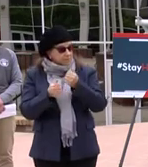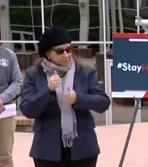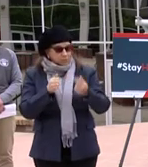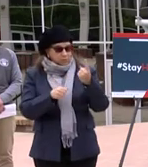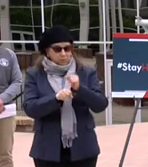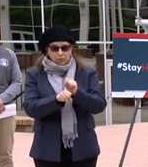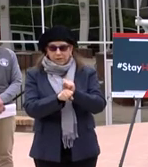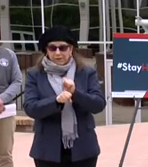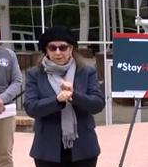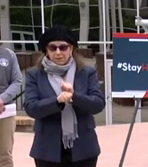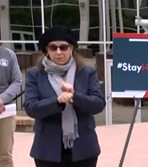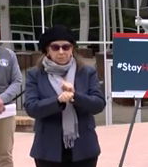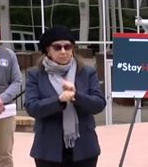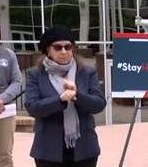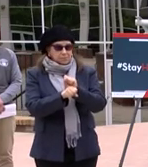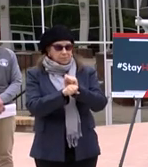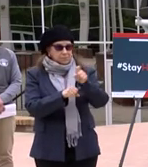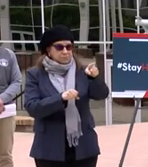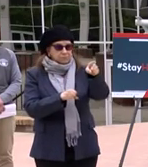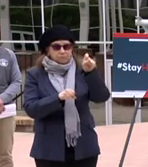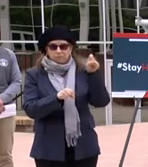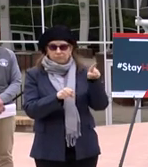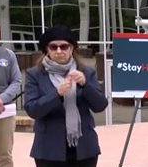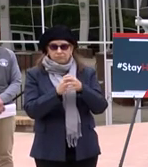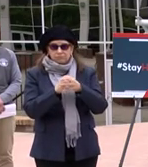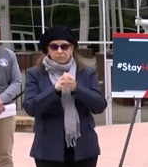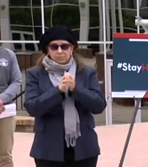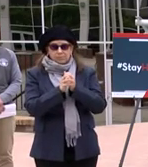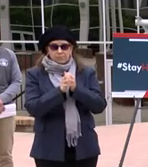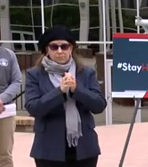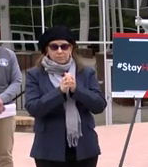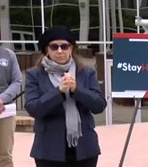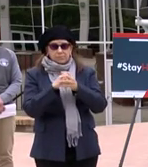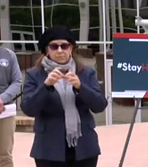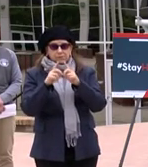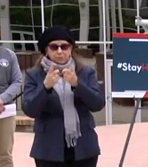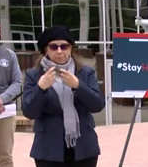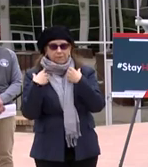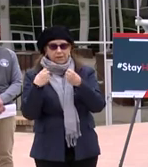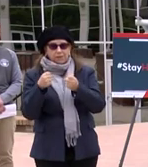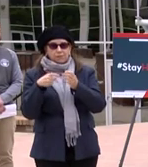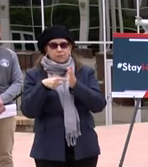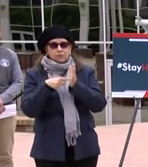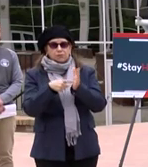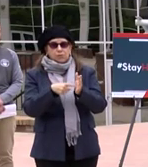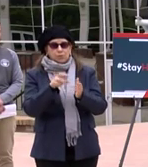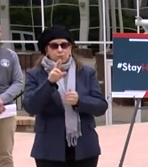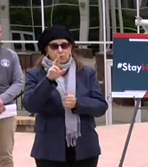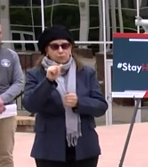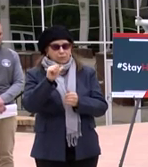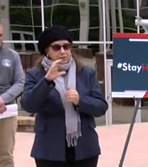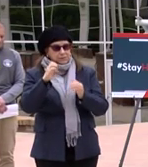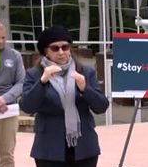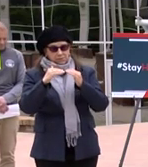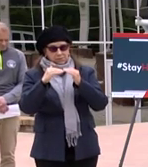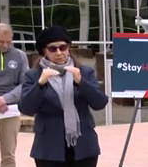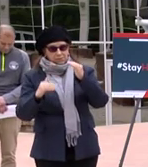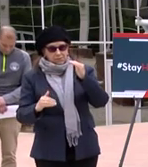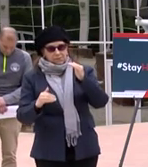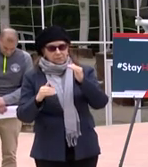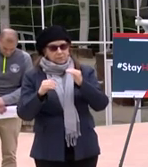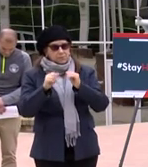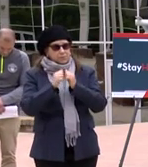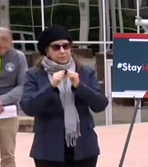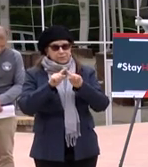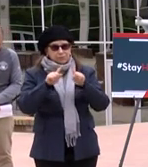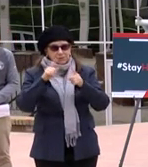Health often highlights racial disparities with infectious diseases and other health problems. Why not with coronavirus? As I said, Fennett,